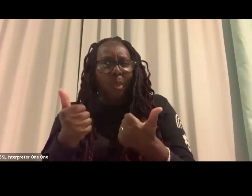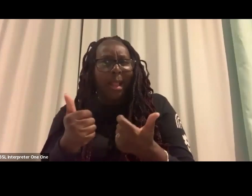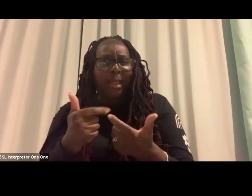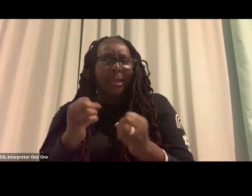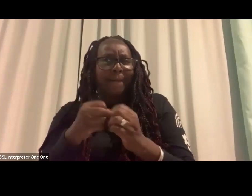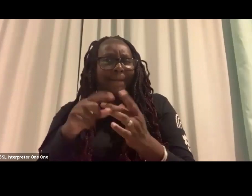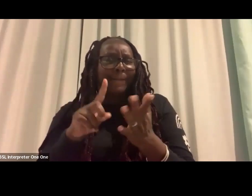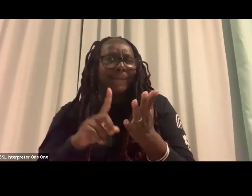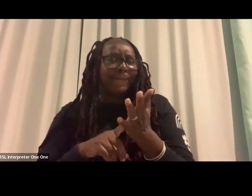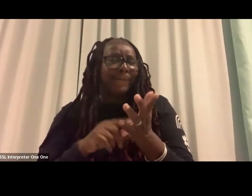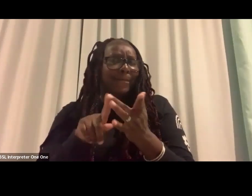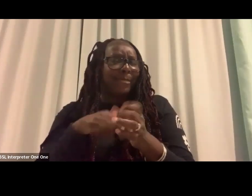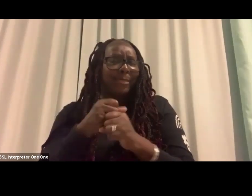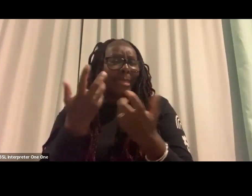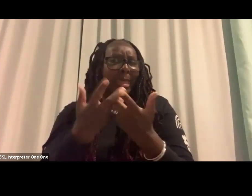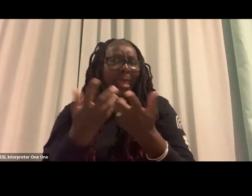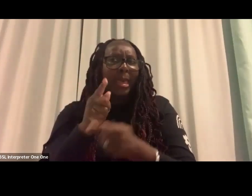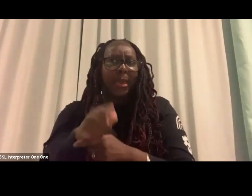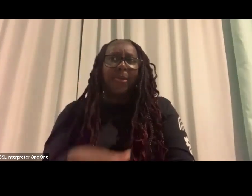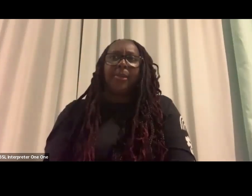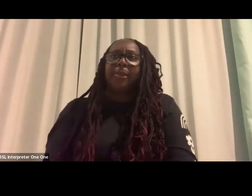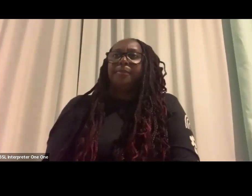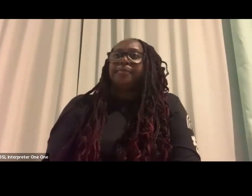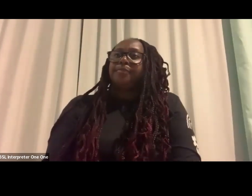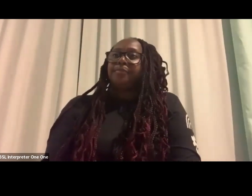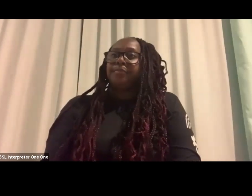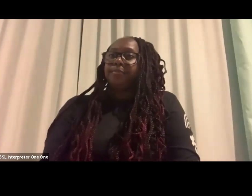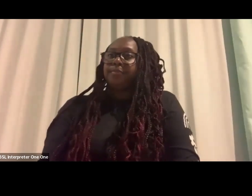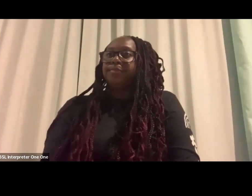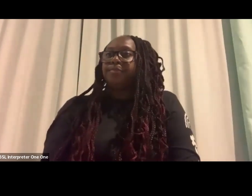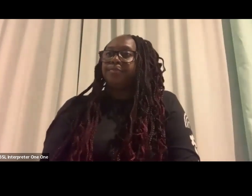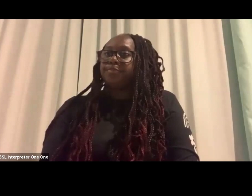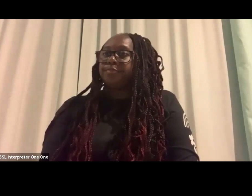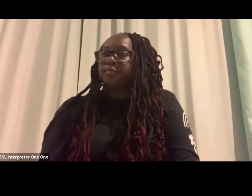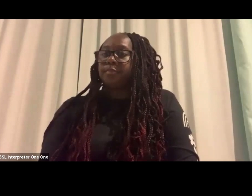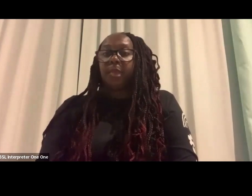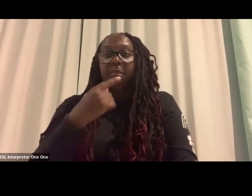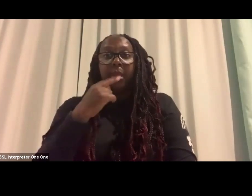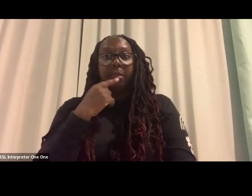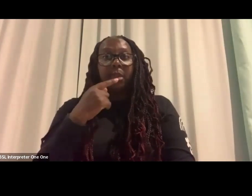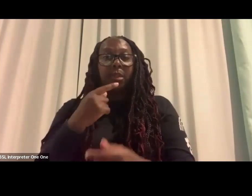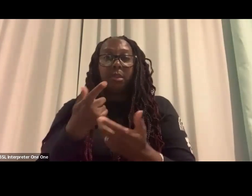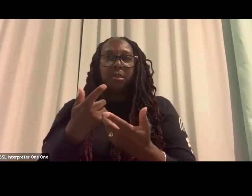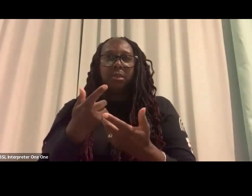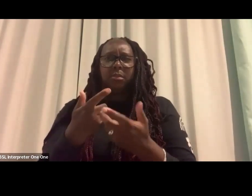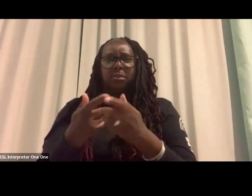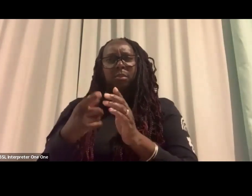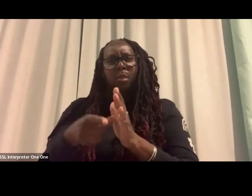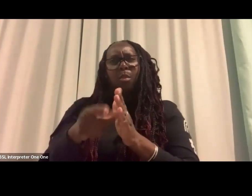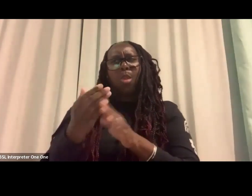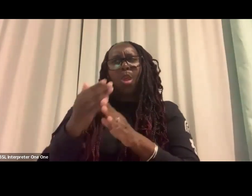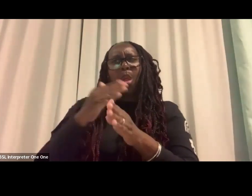agency, and that's something that perhaps some of our earlier generations would never have believed